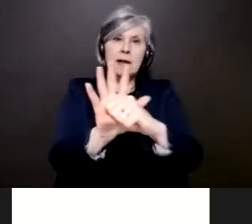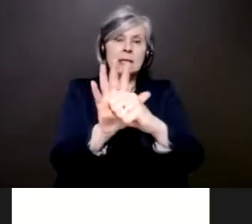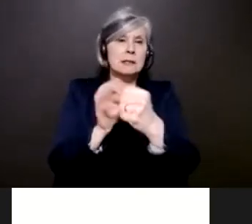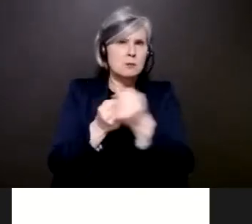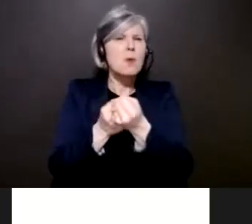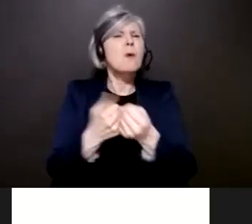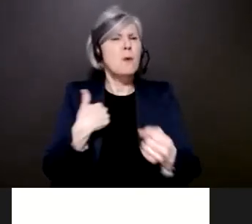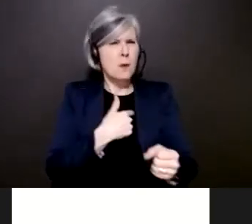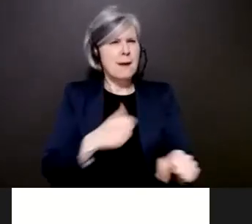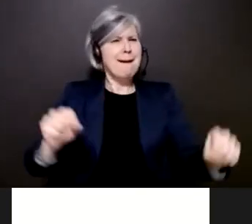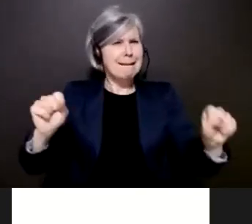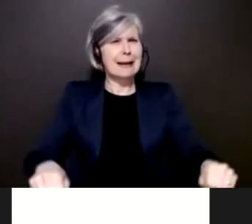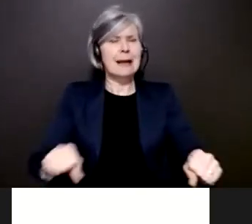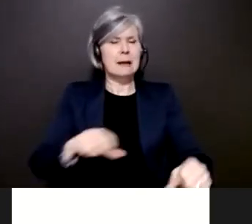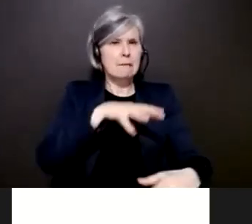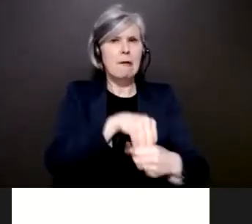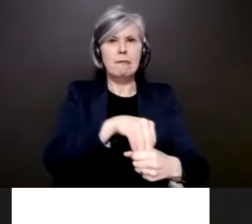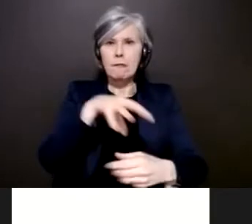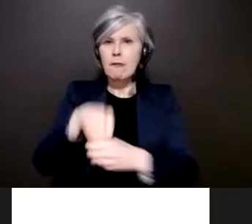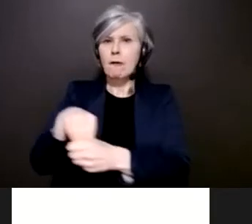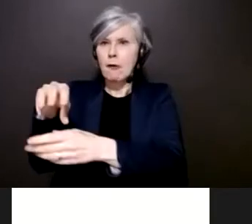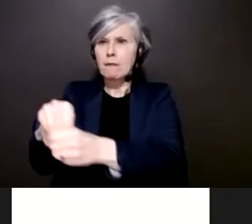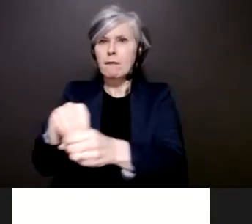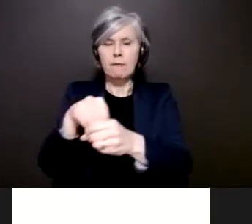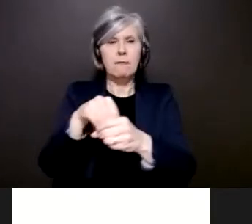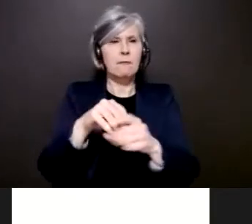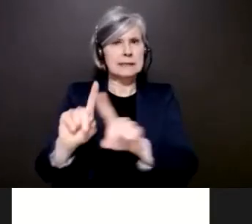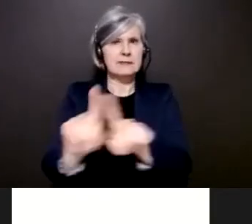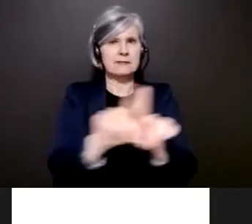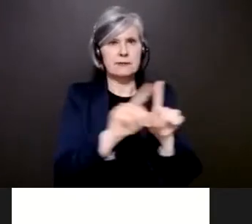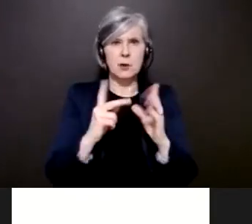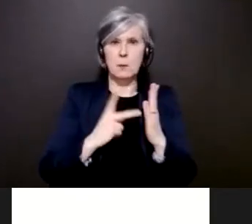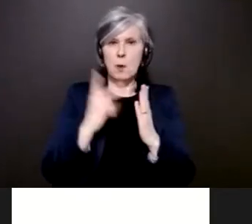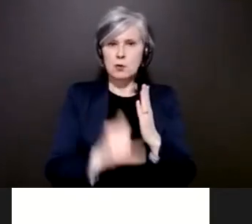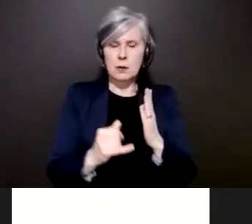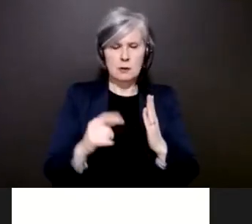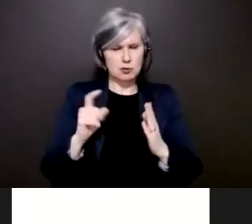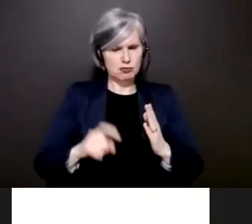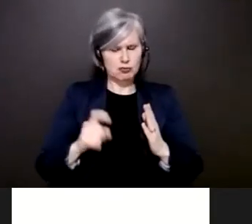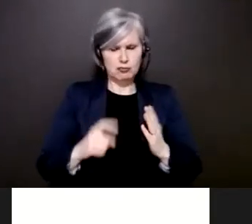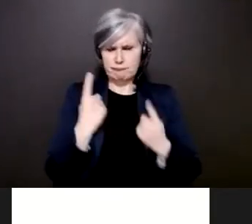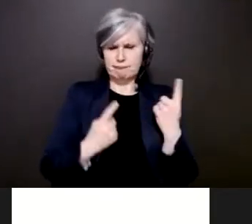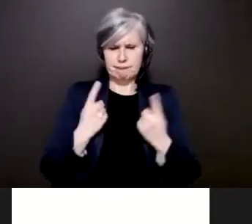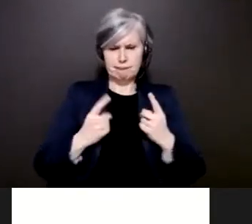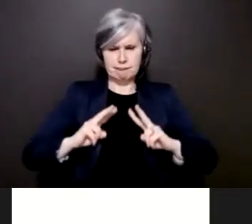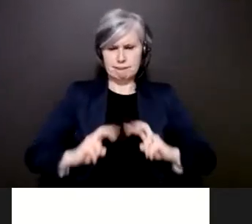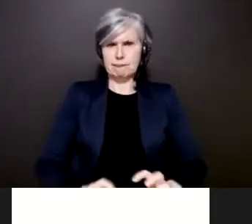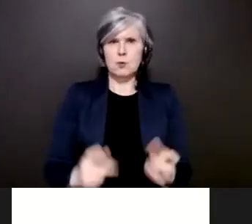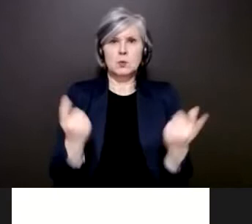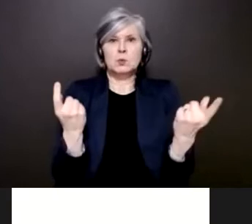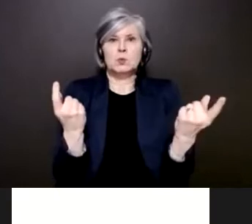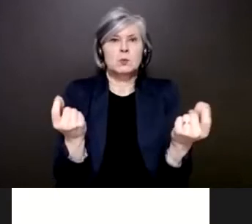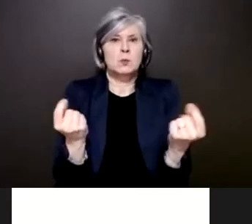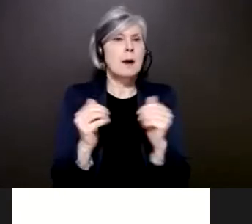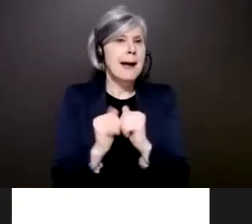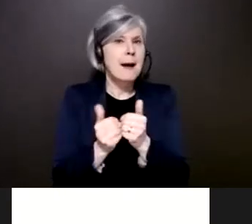projects and look deep within ourselves about what we can do and how we can contribute with any means. Now, I don't know if